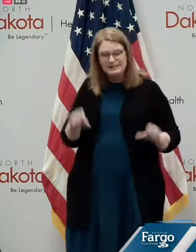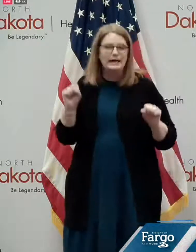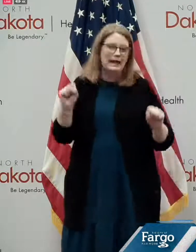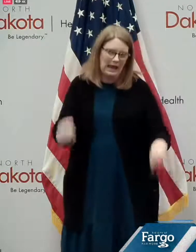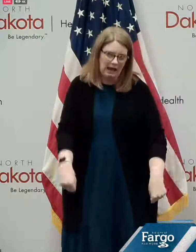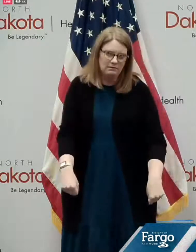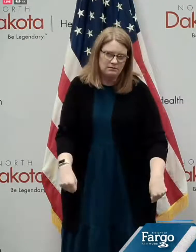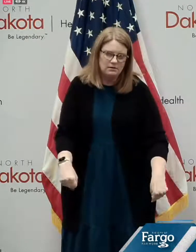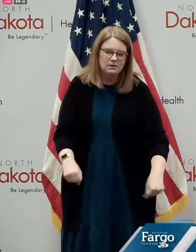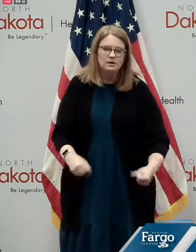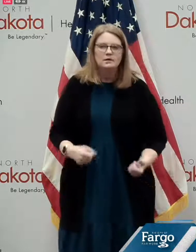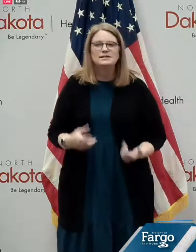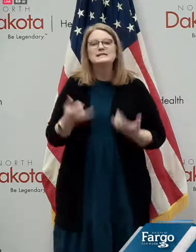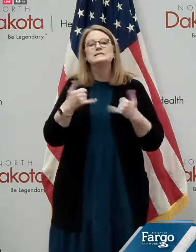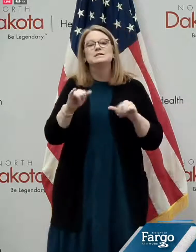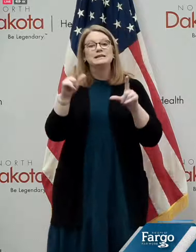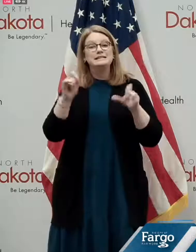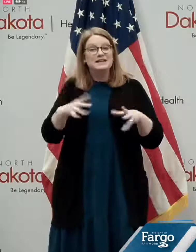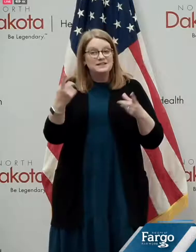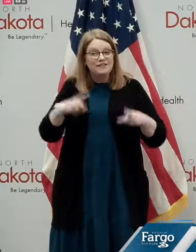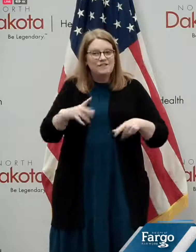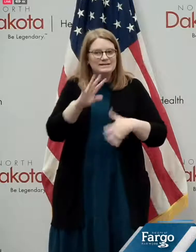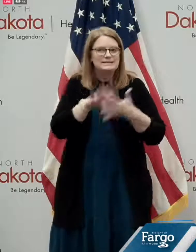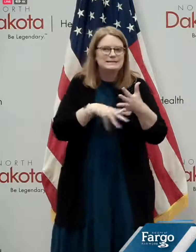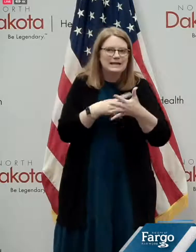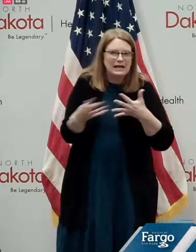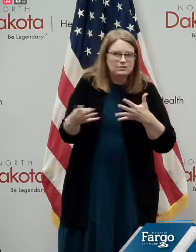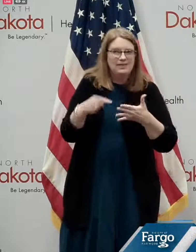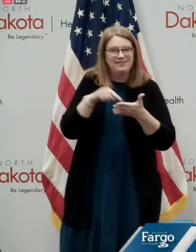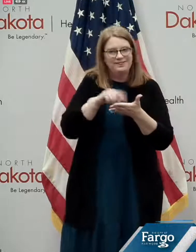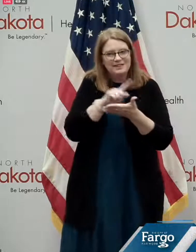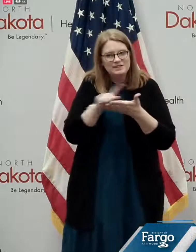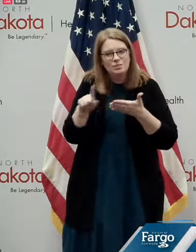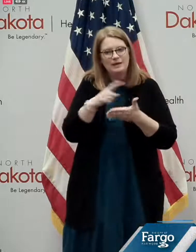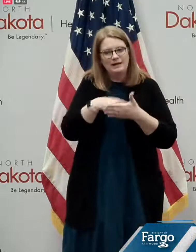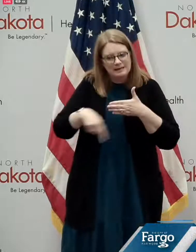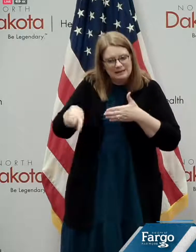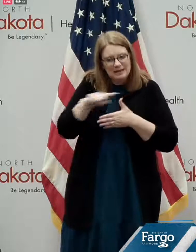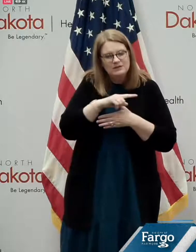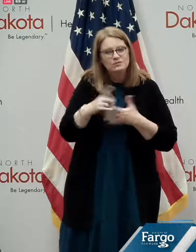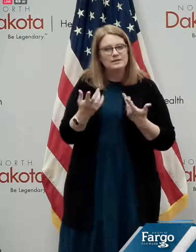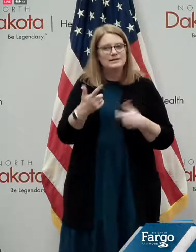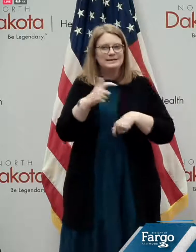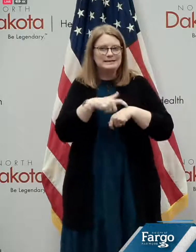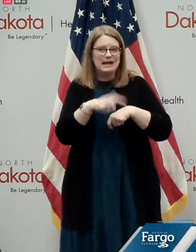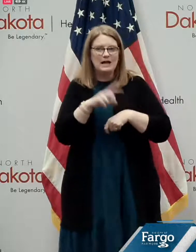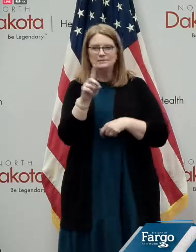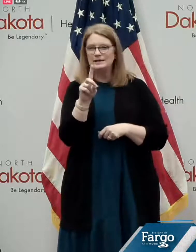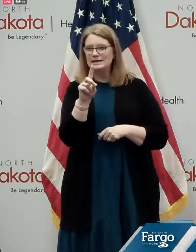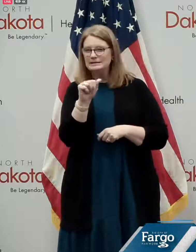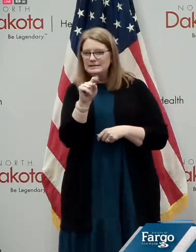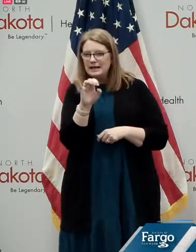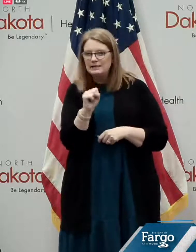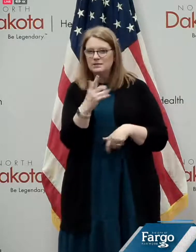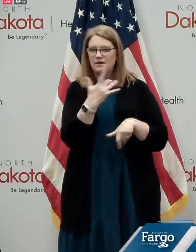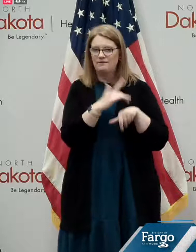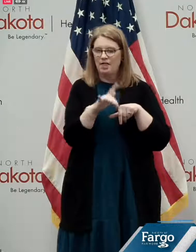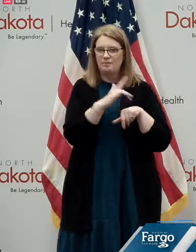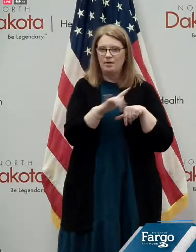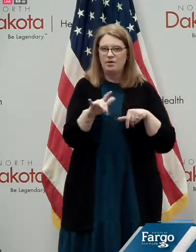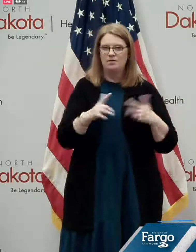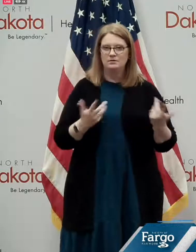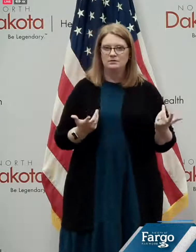testing events scheduled across the state this week and next. Scheduled times and dates will be available at the